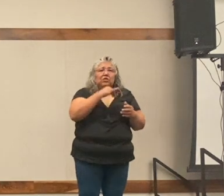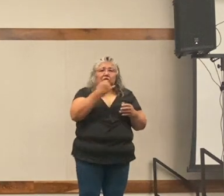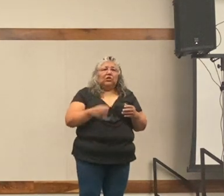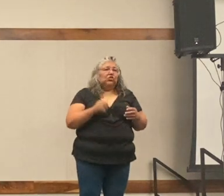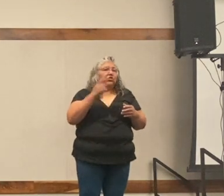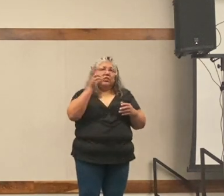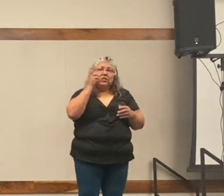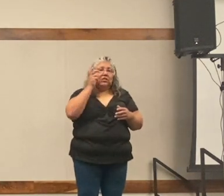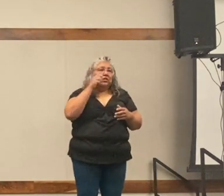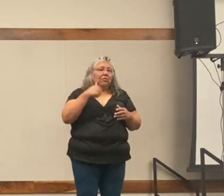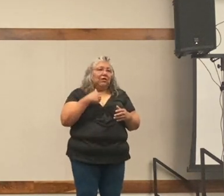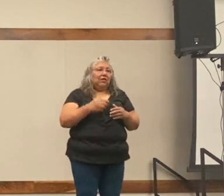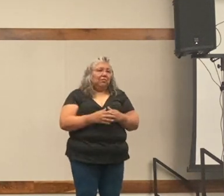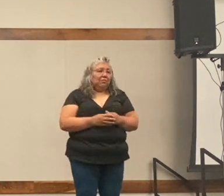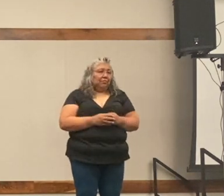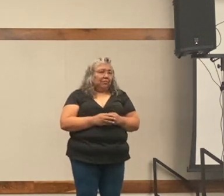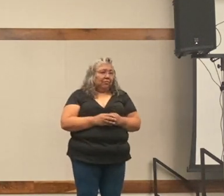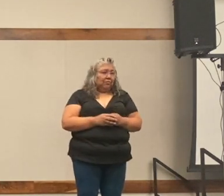listen.